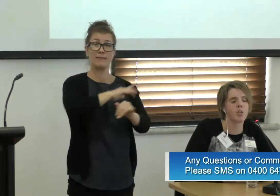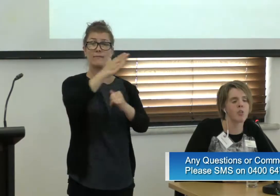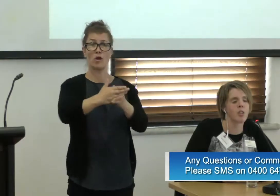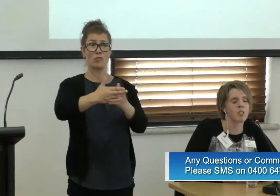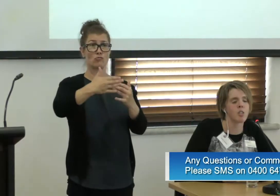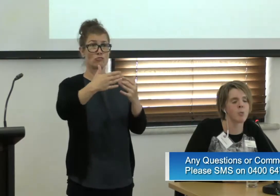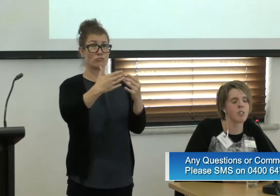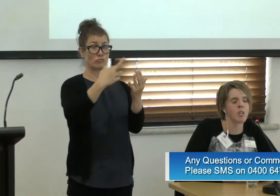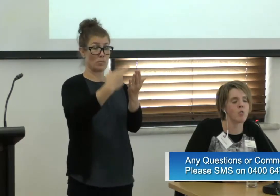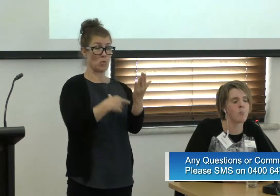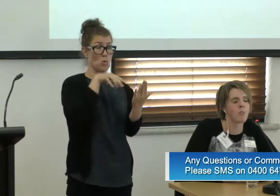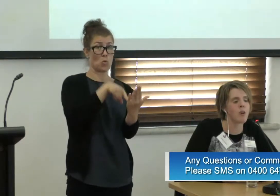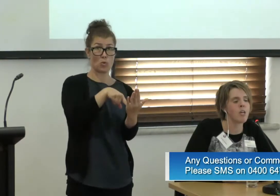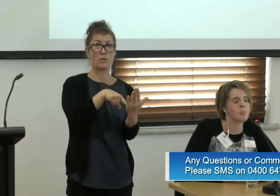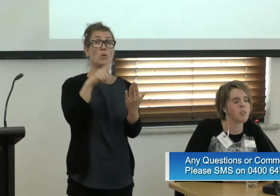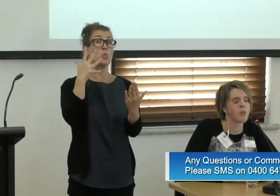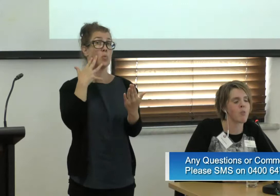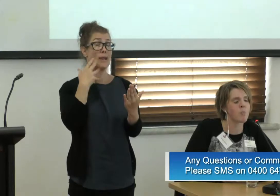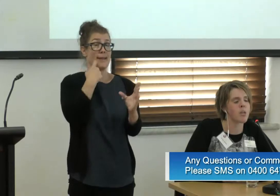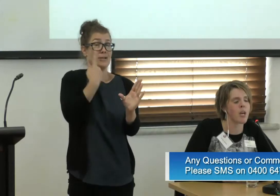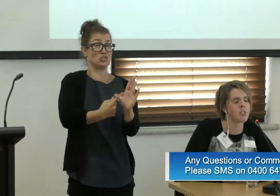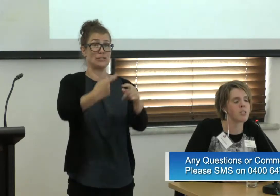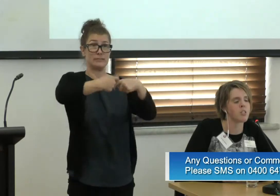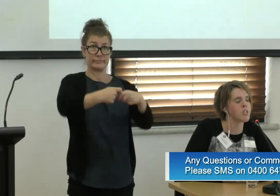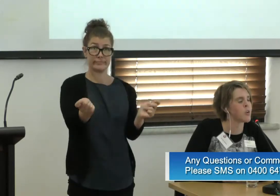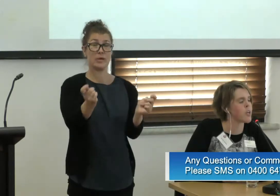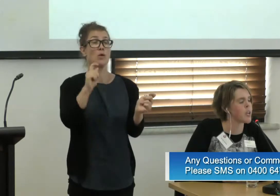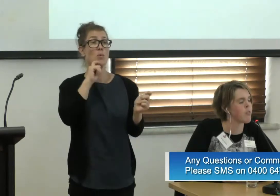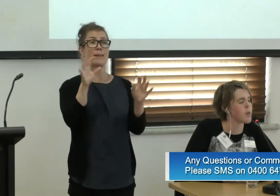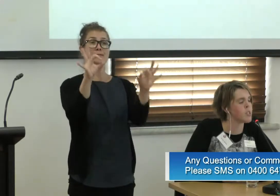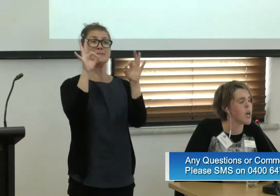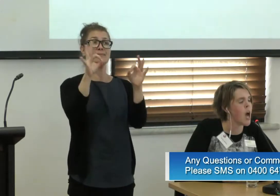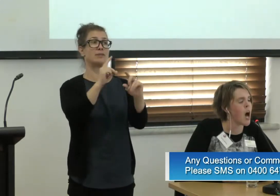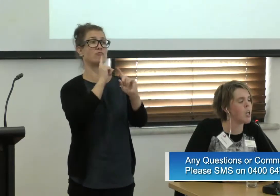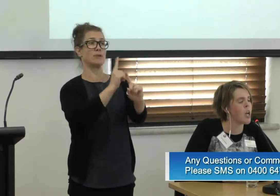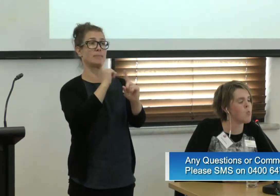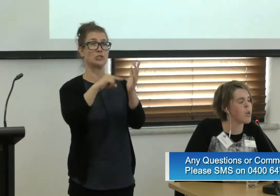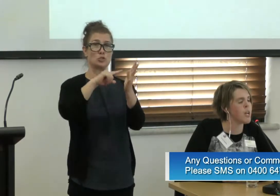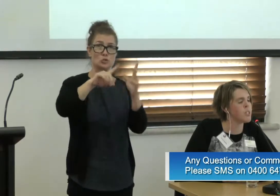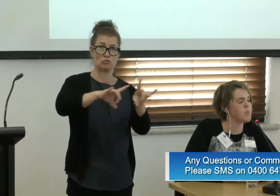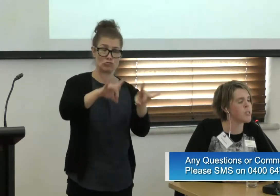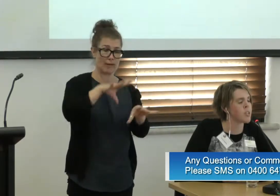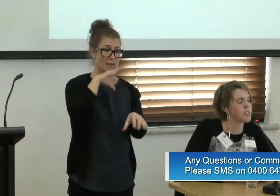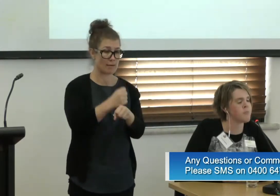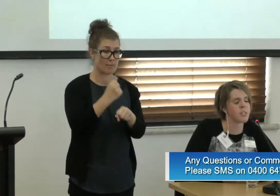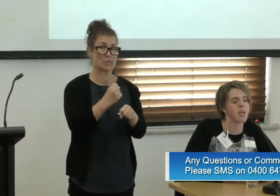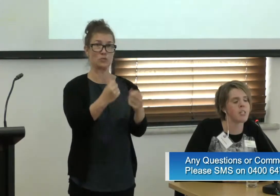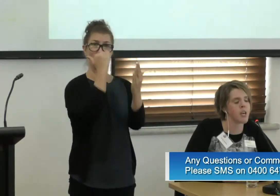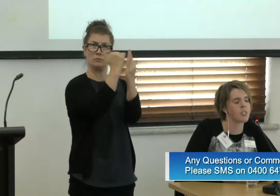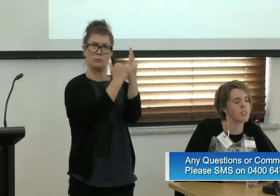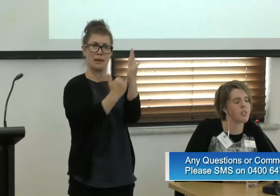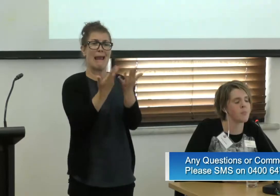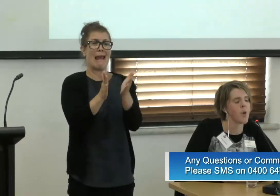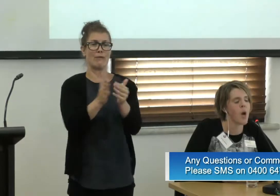in 2020, will make very specific recommendations to the Australian Government, outlining what needs to be done to fix the aged